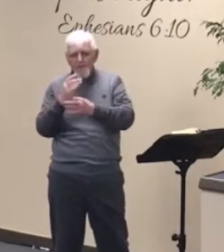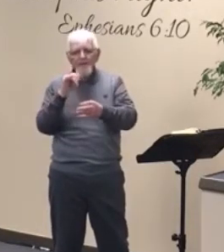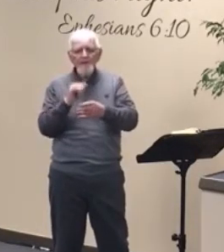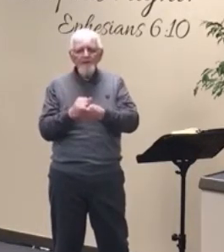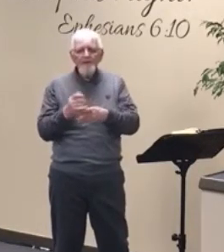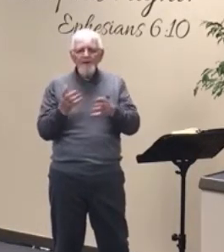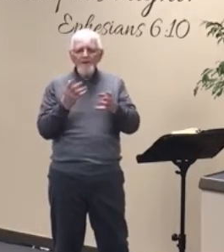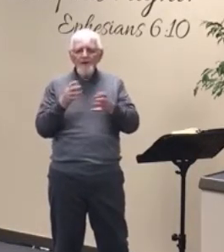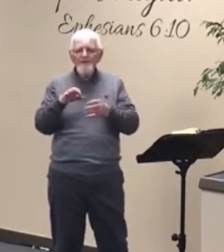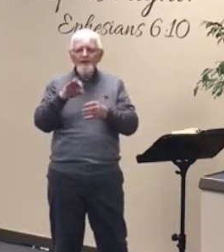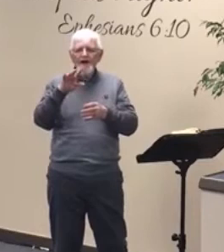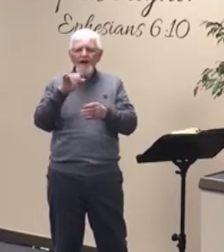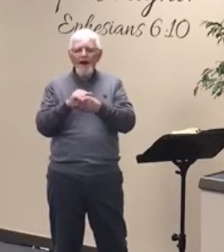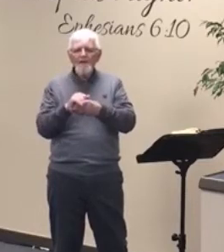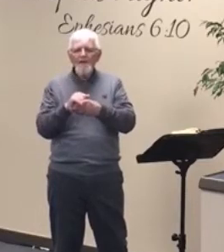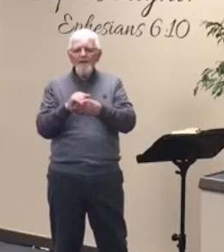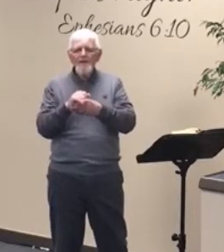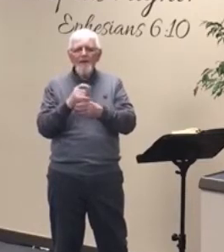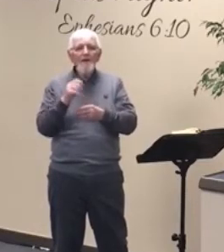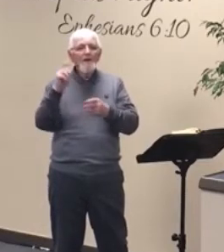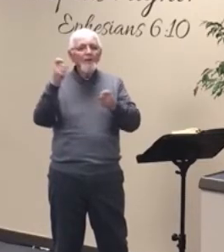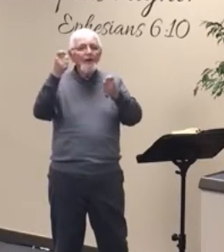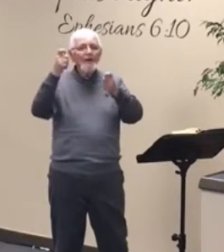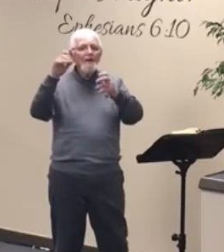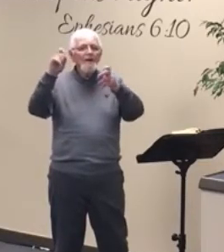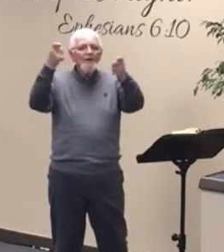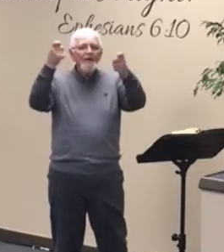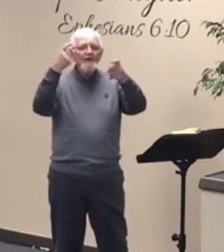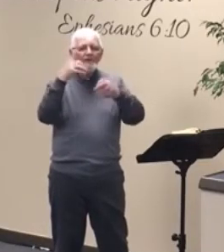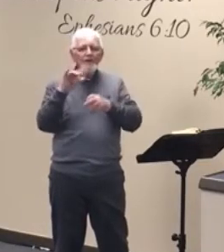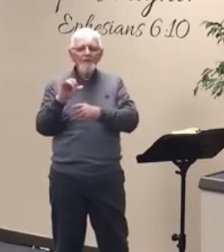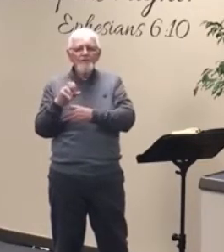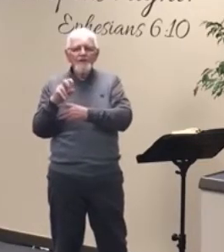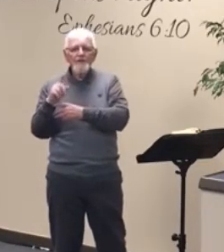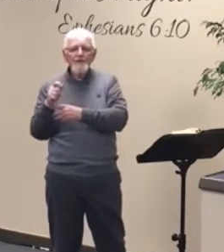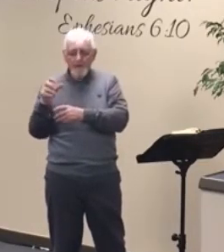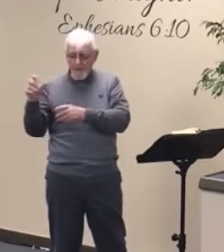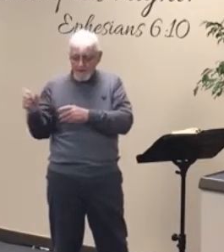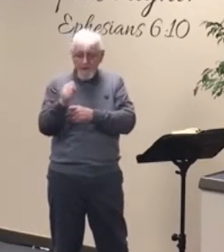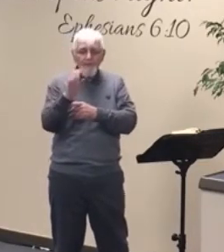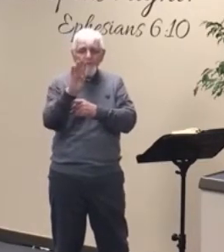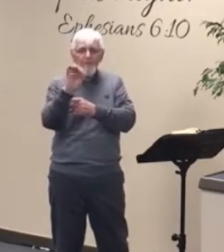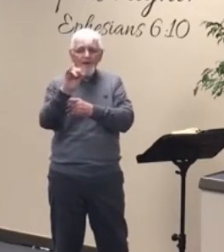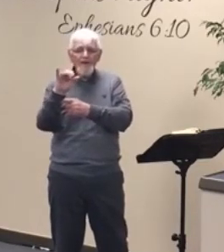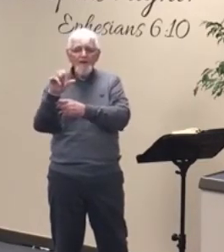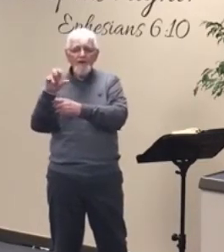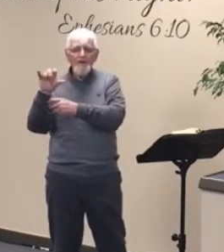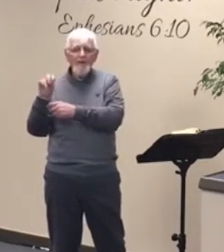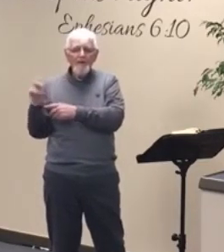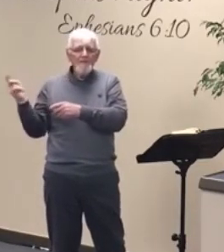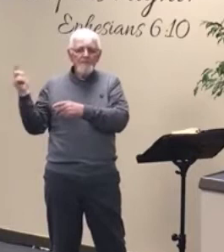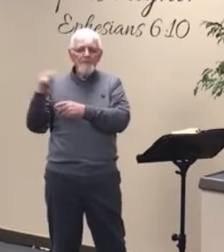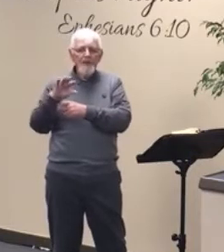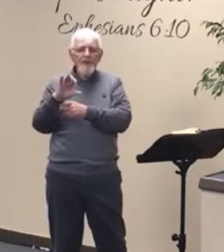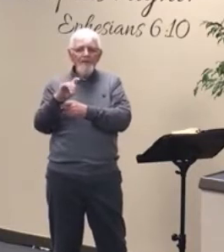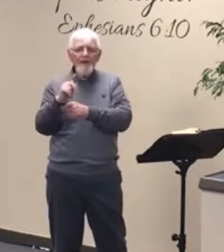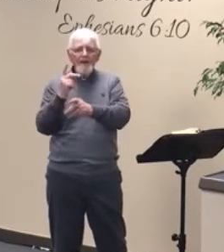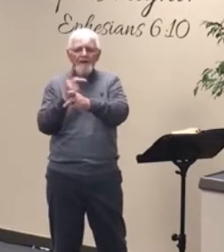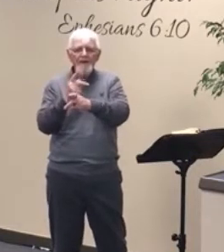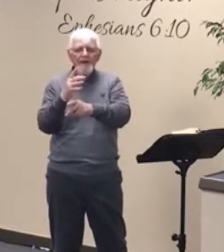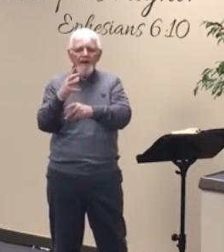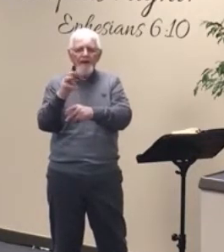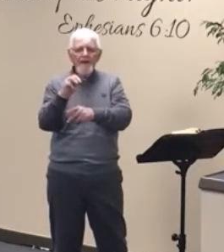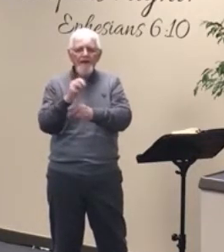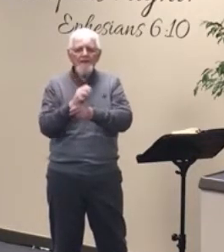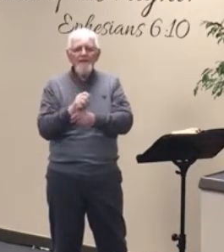takes. He's going to find this out, and it's going to be a win-win for him. He's either going to get Benjamin, right? He's going to get him to come back, and he's going to keep Benjamin and trap